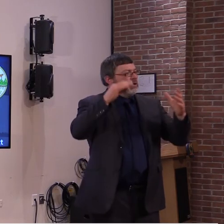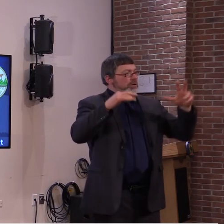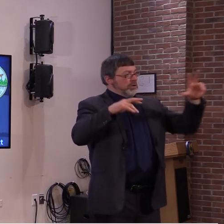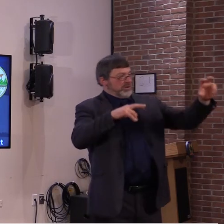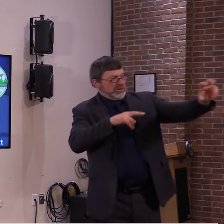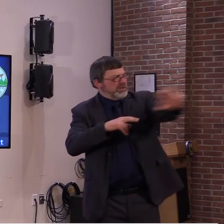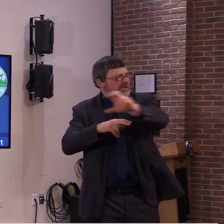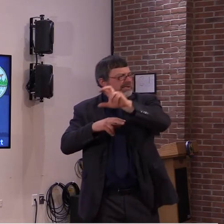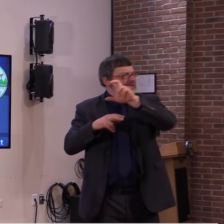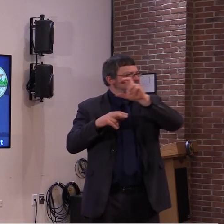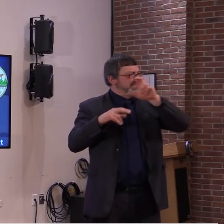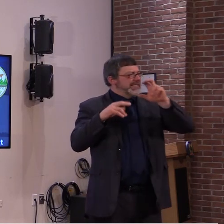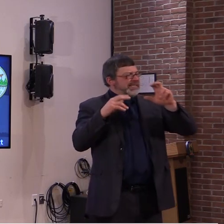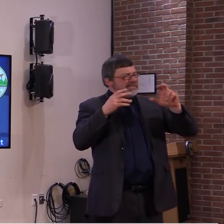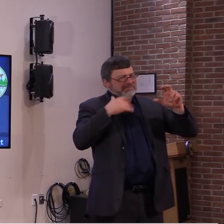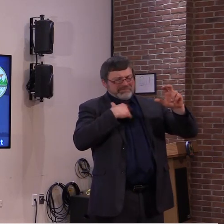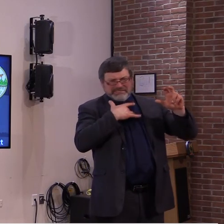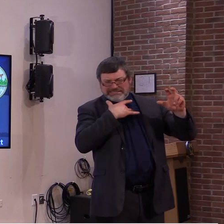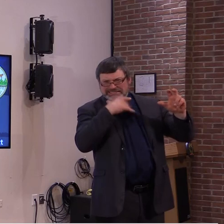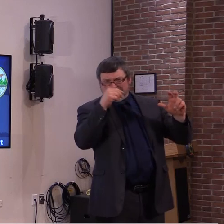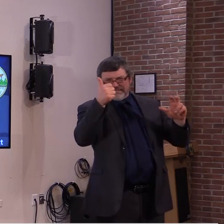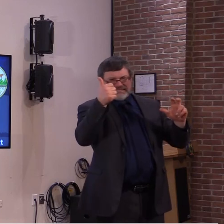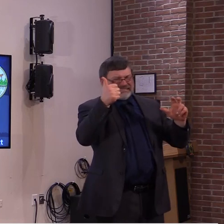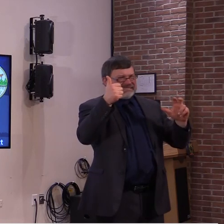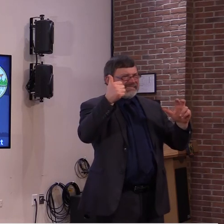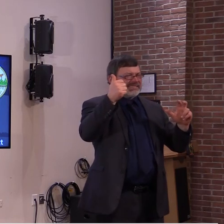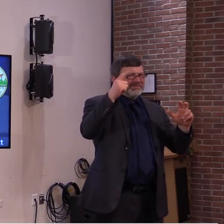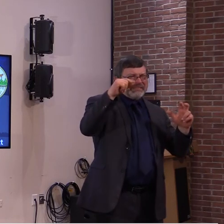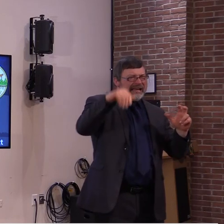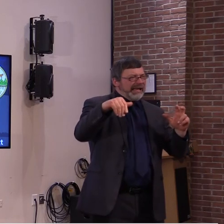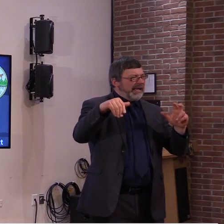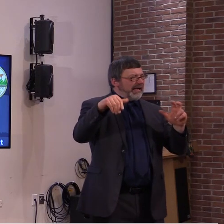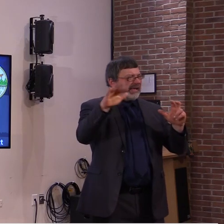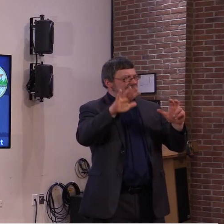Harrington would have a better range than that.